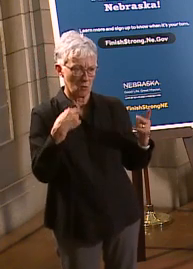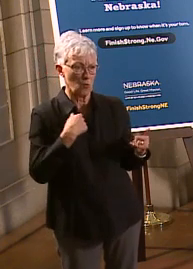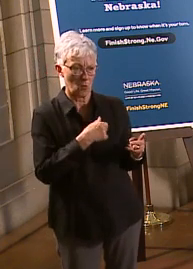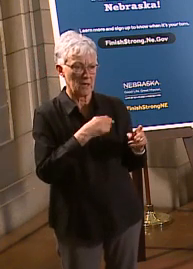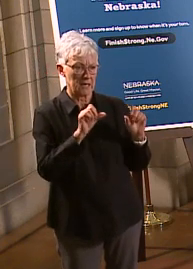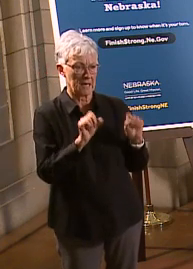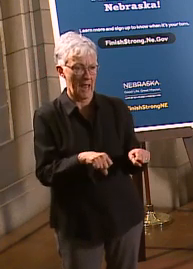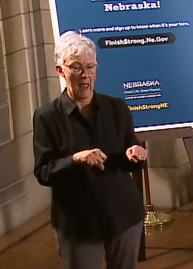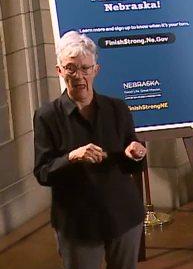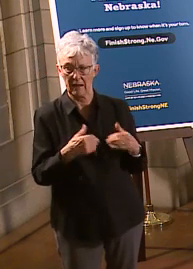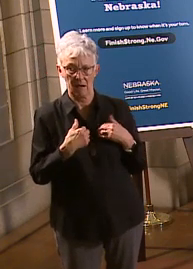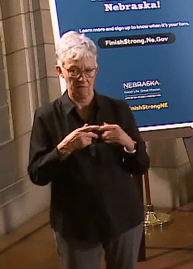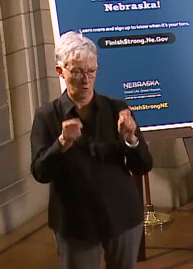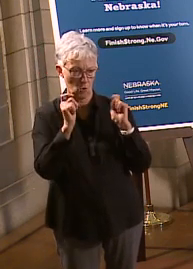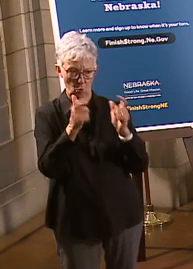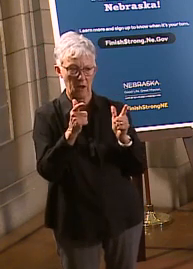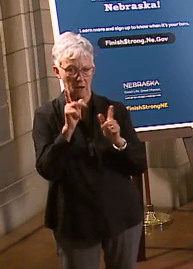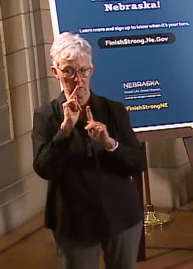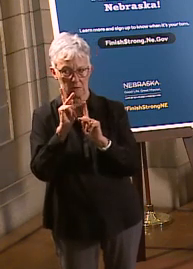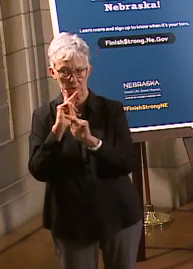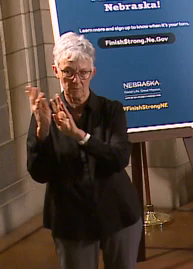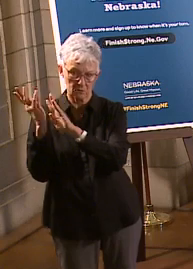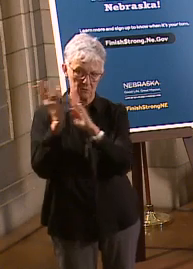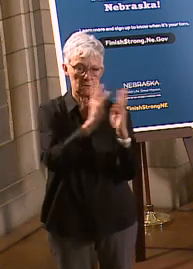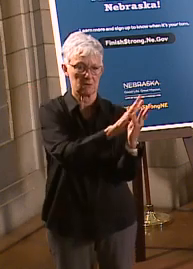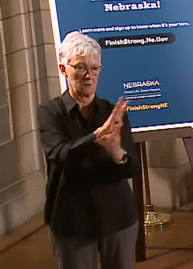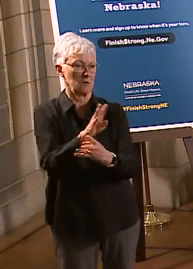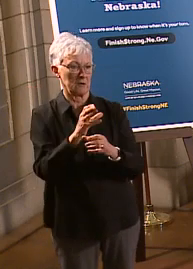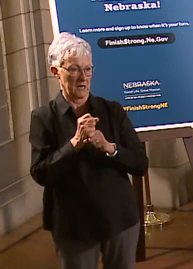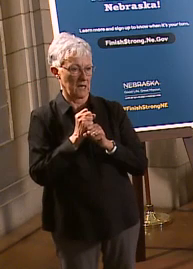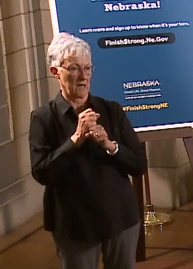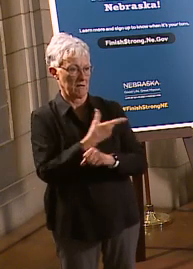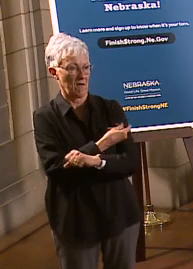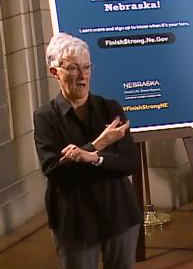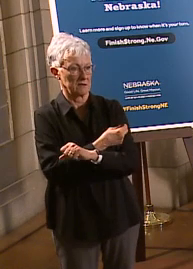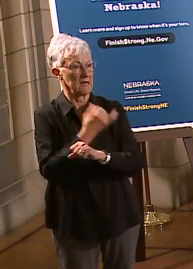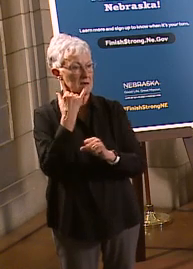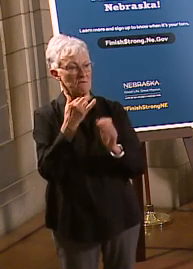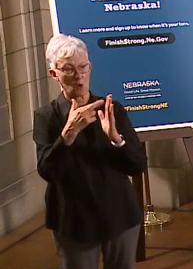achieved those kind of timeframes when people have registered ahead of time.